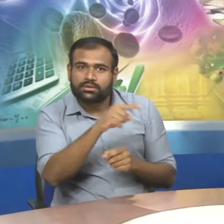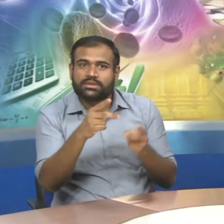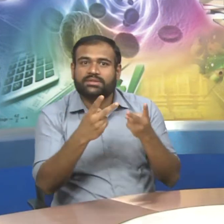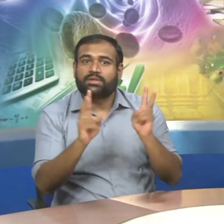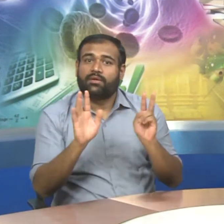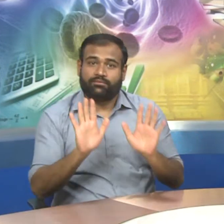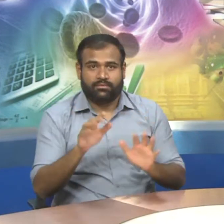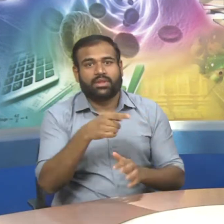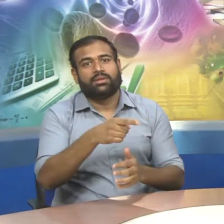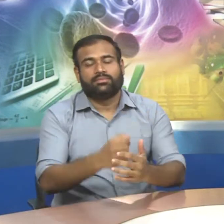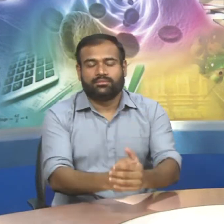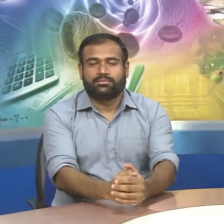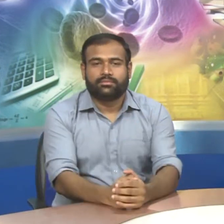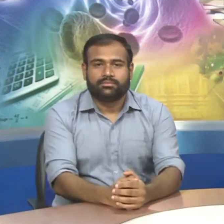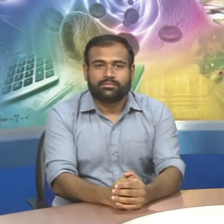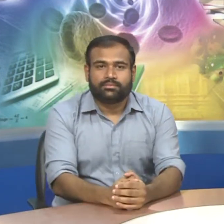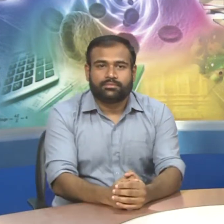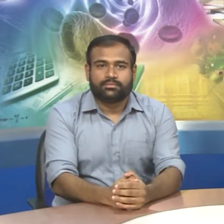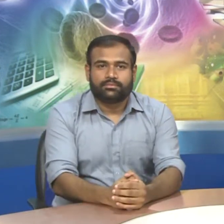So this is important.